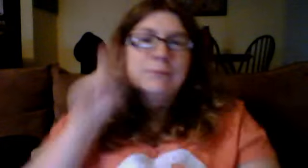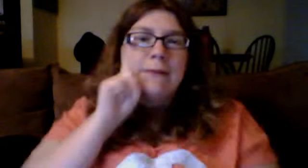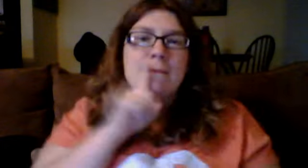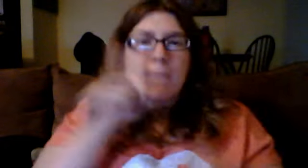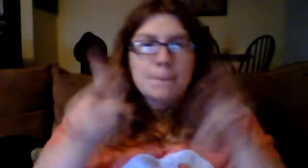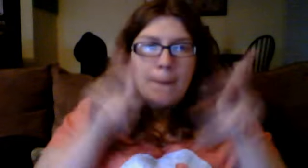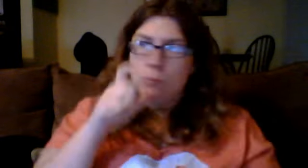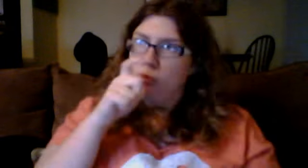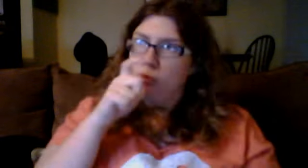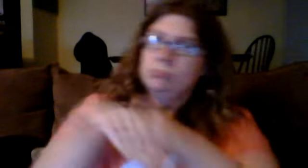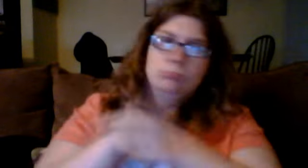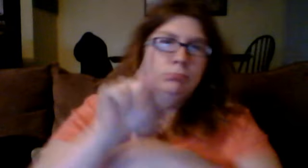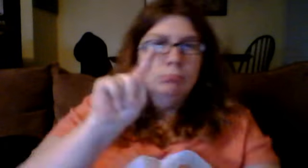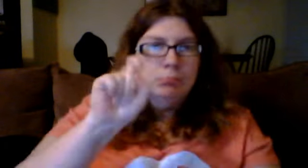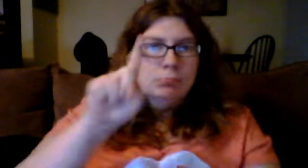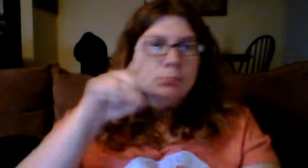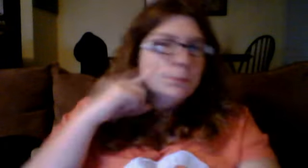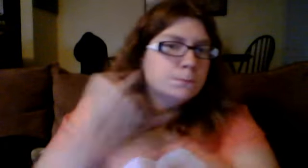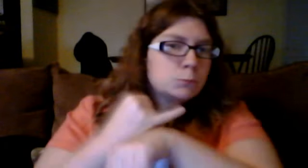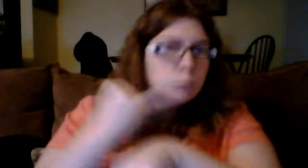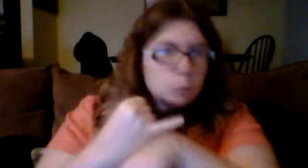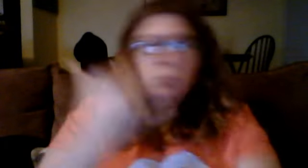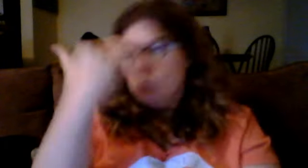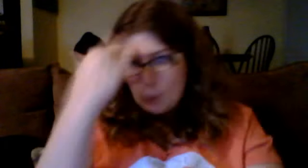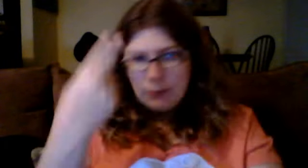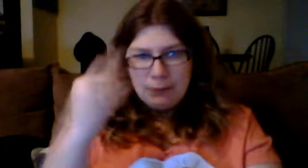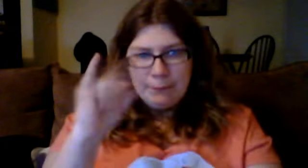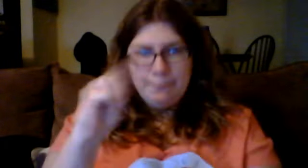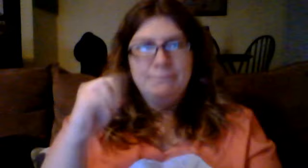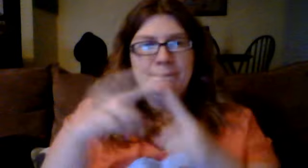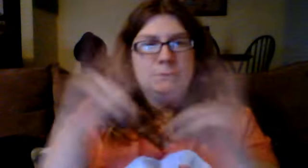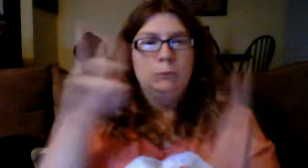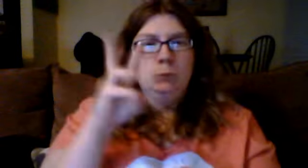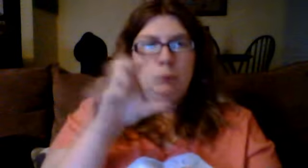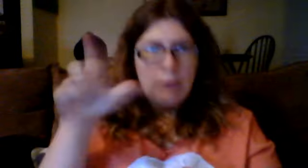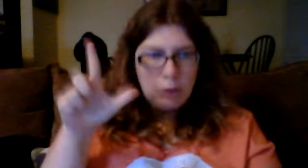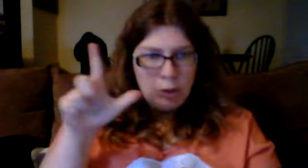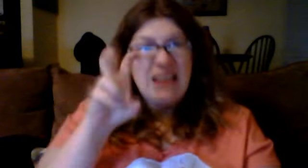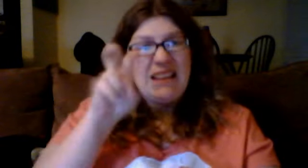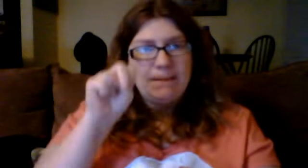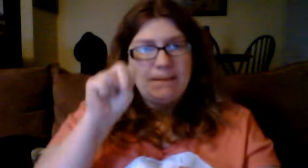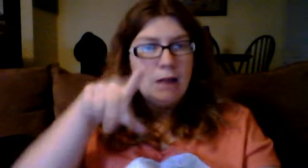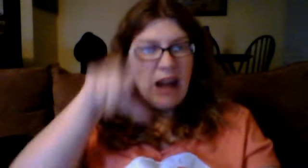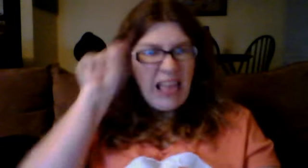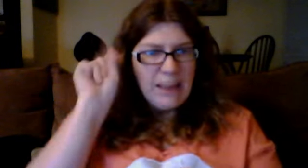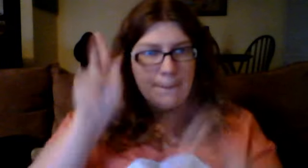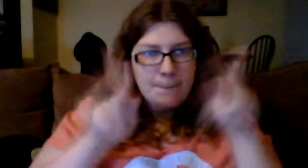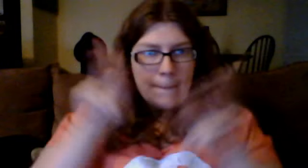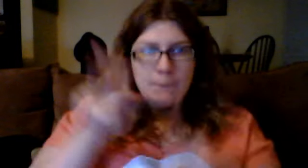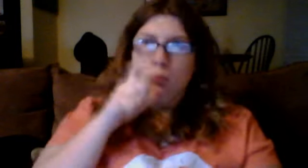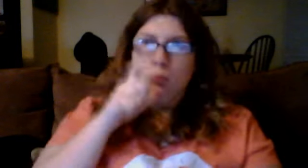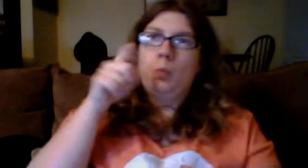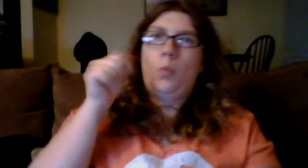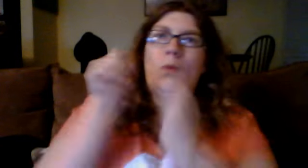They took their own rape game. Which produced no evidence pointing to my client. And when detectives told you he raped another woman, he